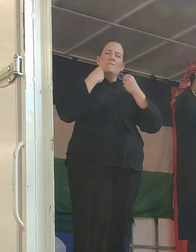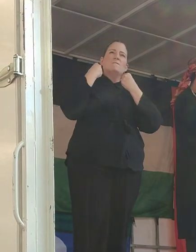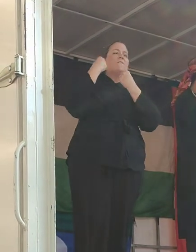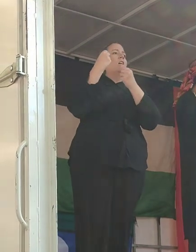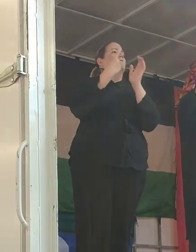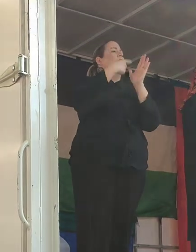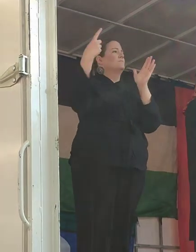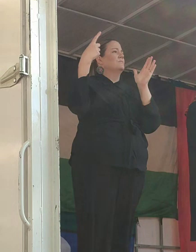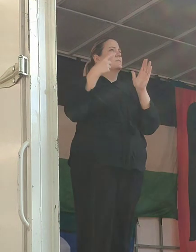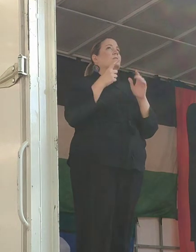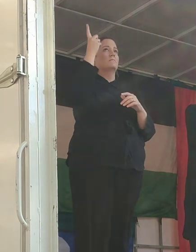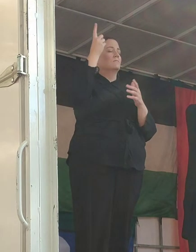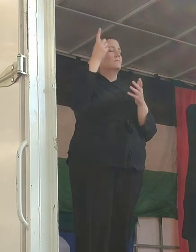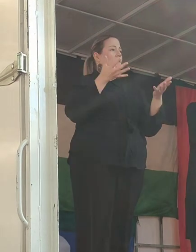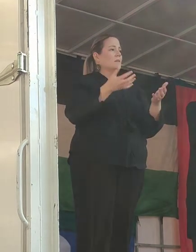we will.